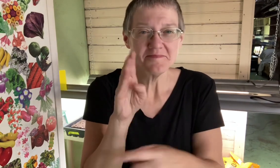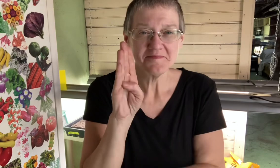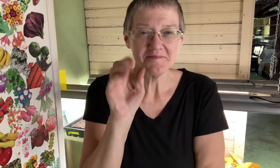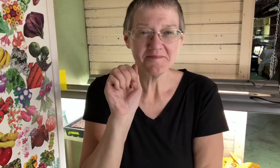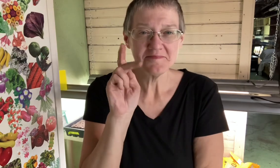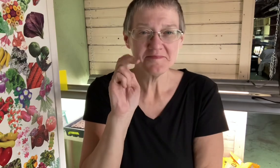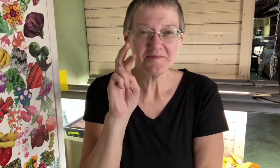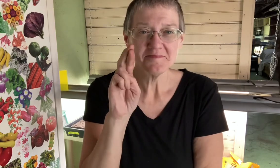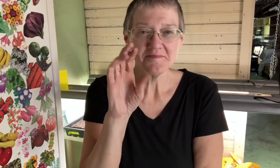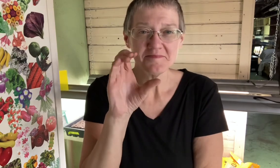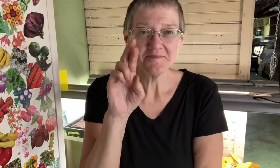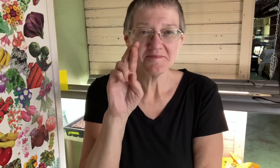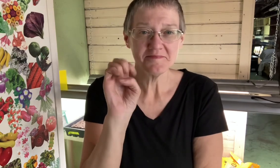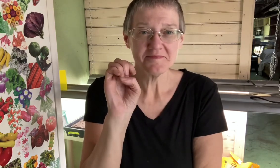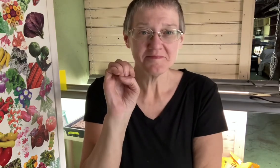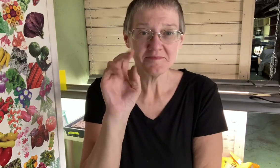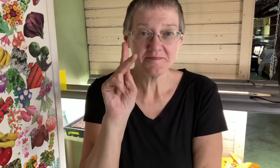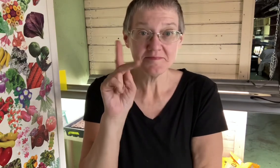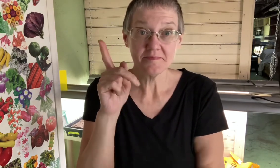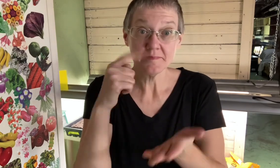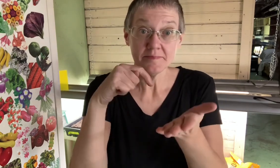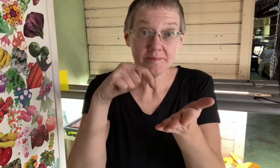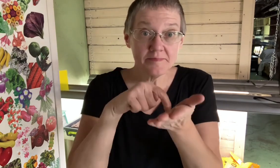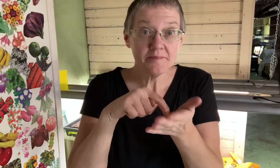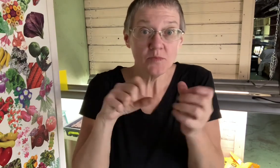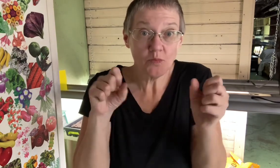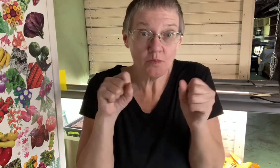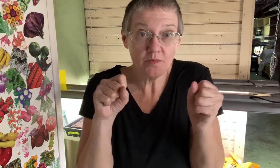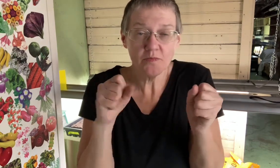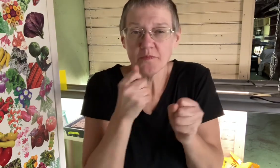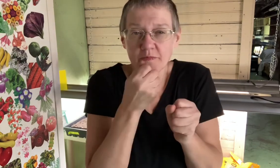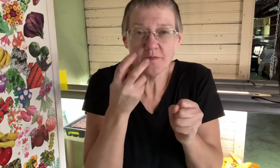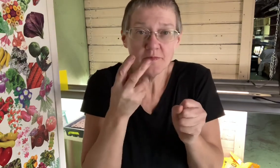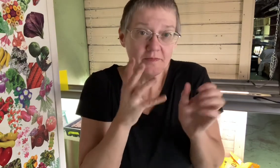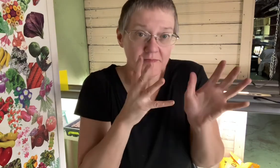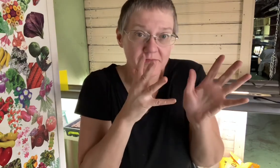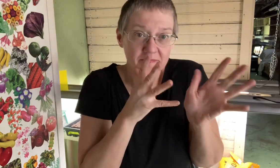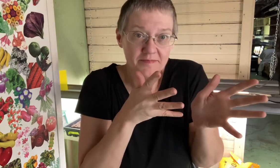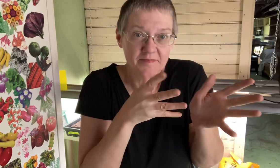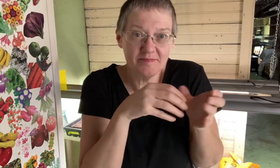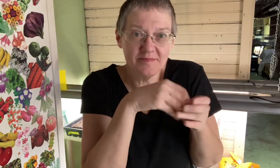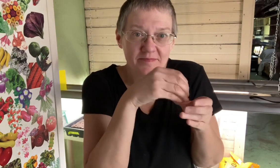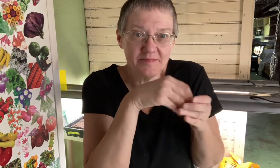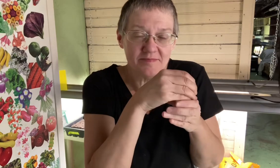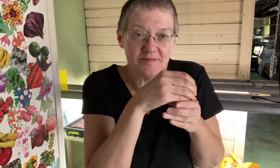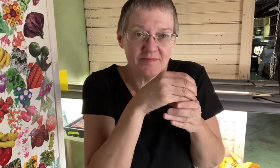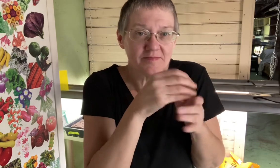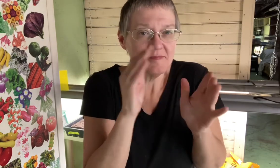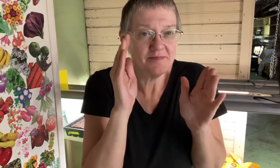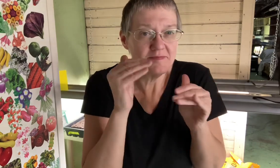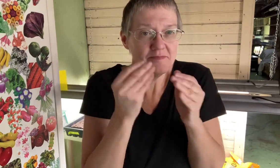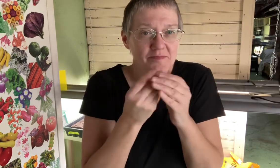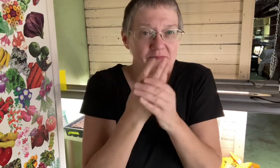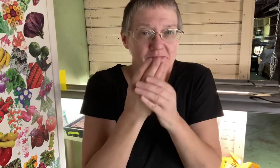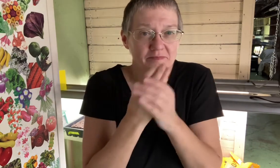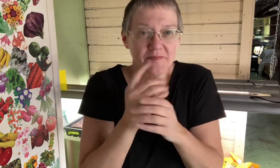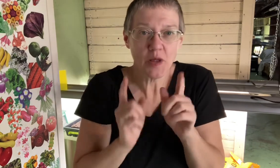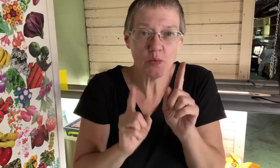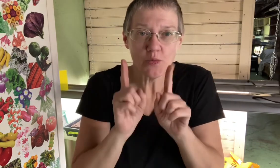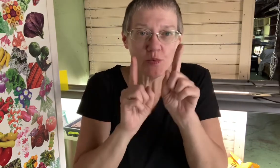heirloom. They're originally from Baker Creek. Now this winter I've left a few beets out in the garden, hoping in spring